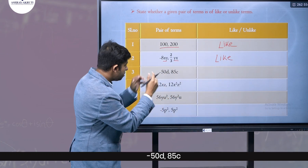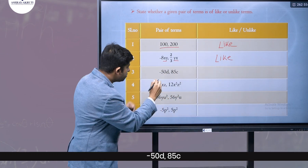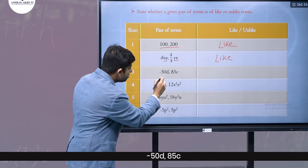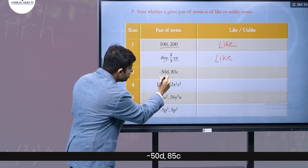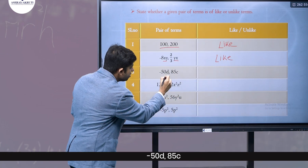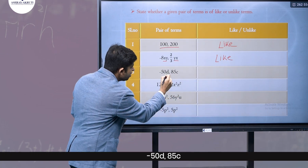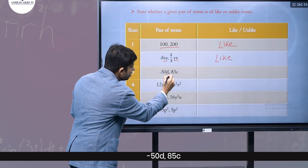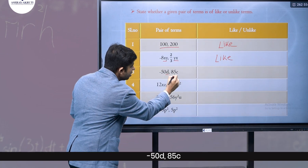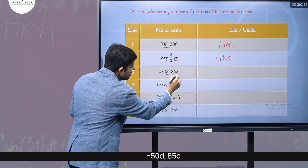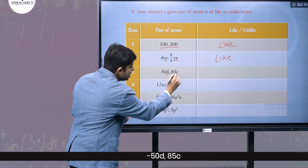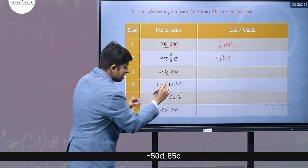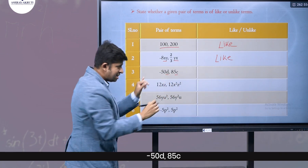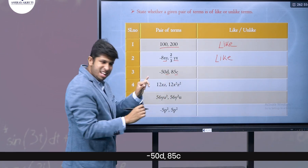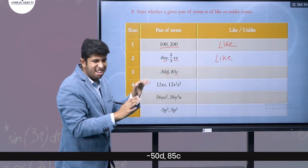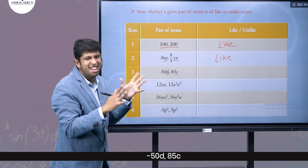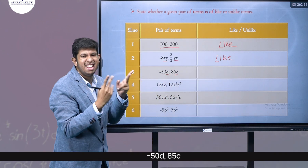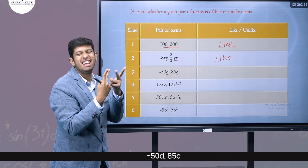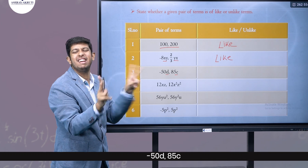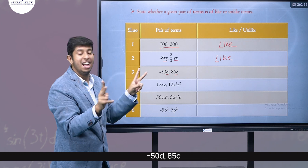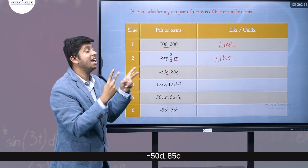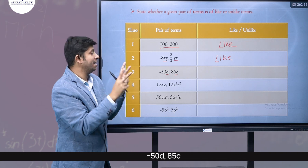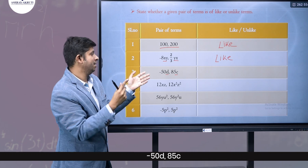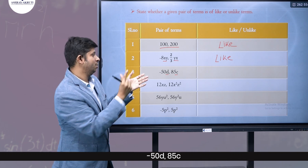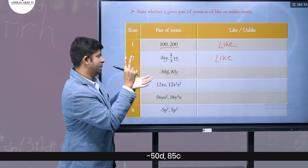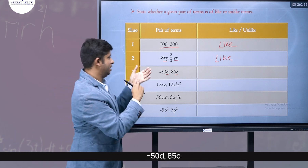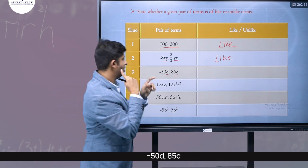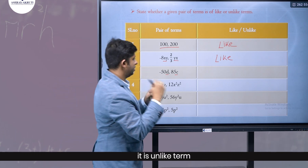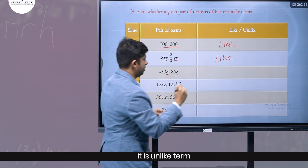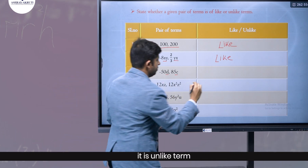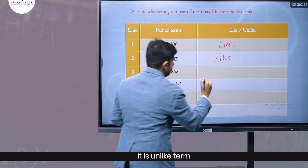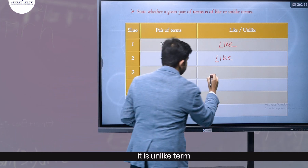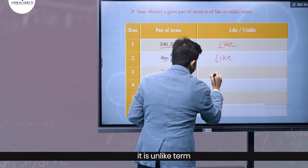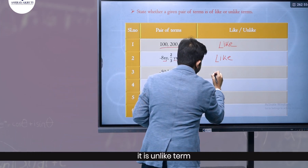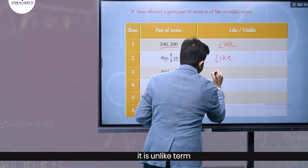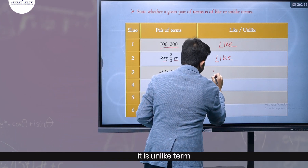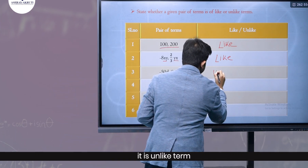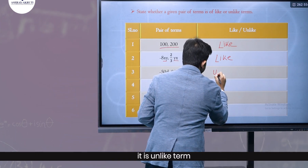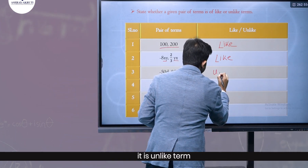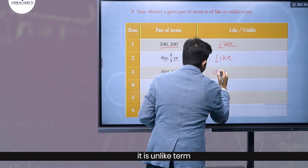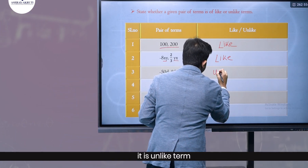Minus 50d, comma 85c. It is an unlike term.